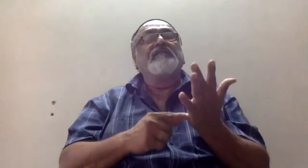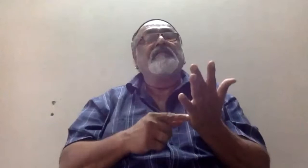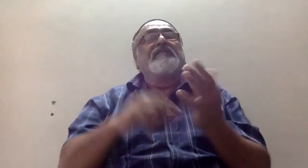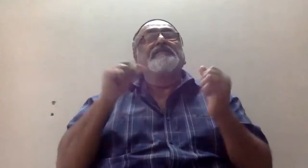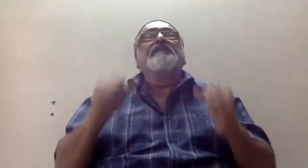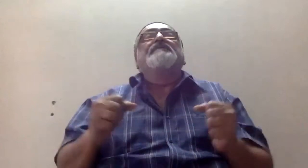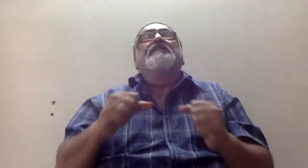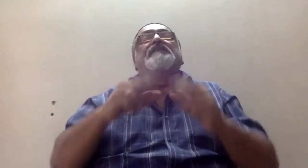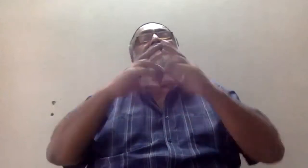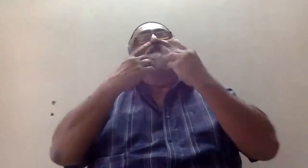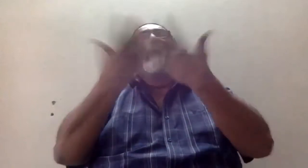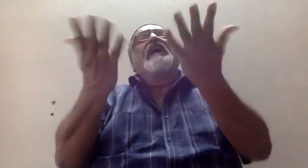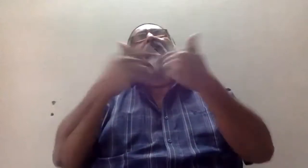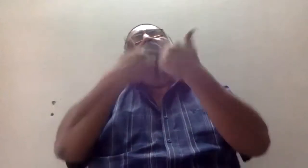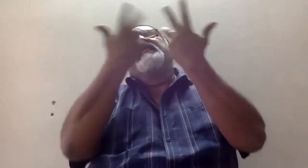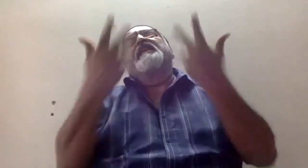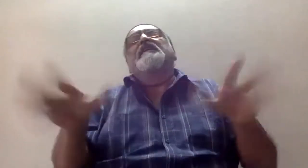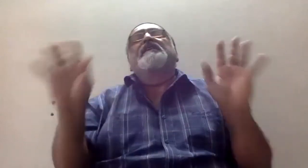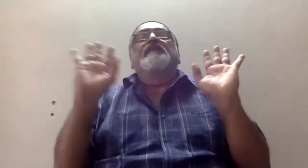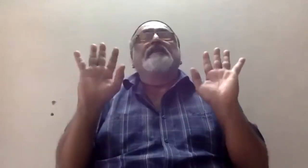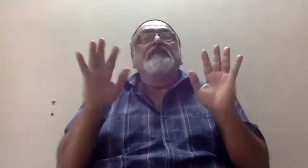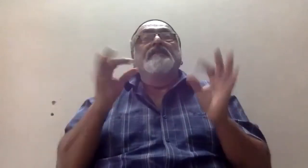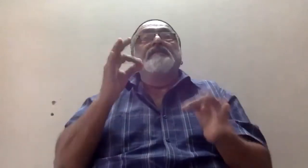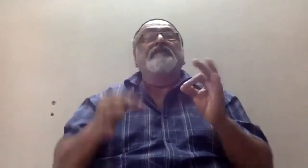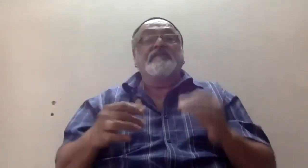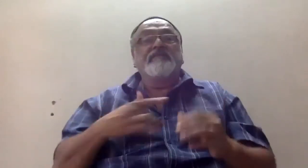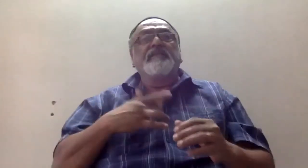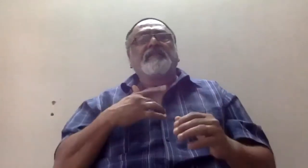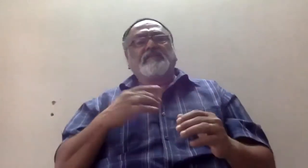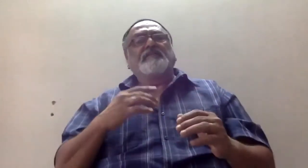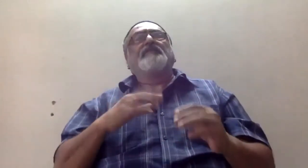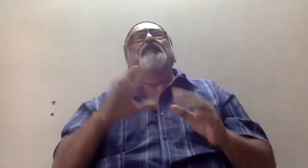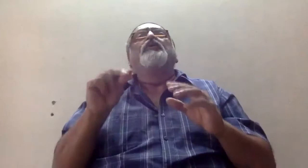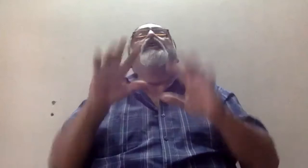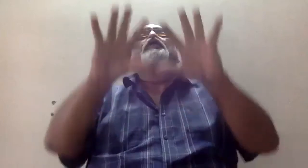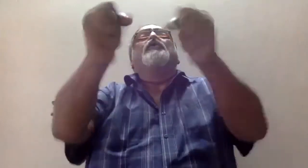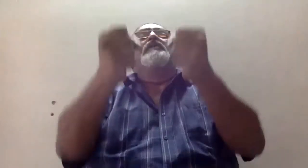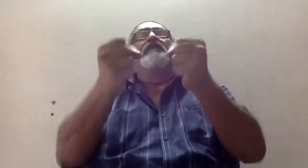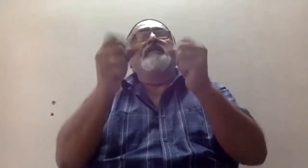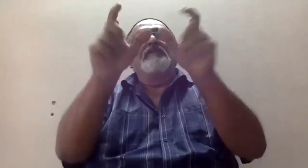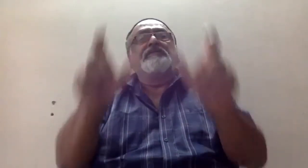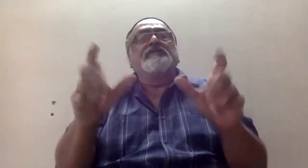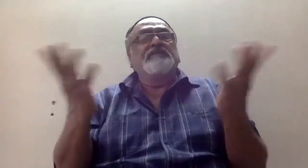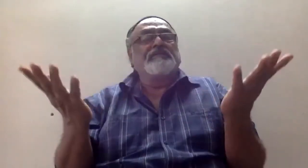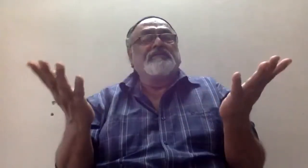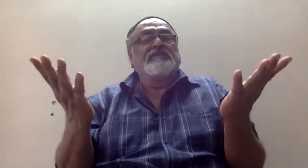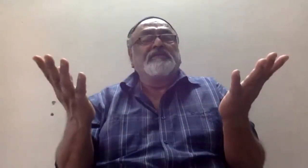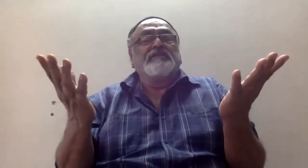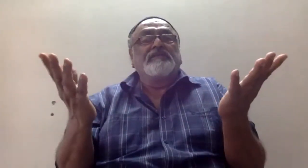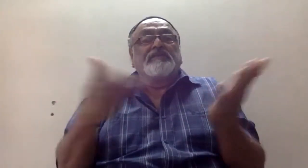say anything. And the judge felt that he did not have control over, I don't know, this was a change in the